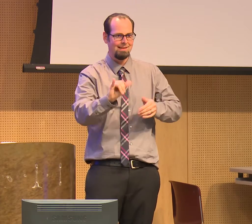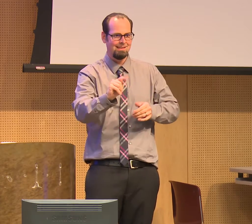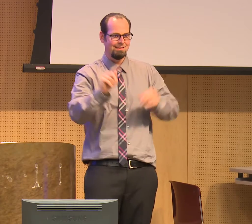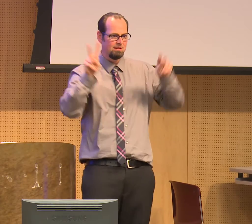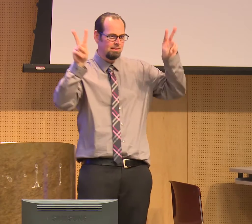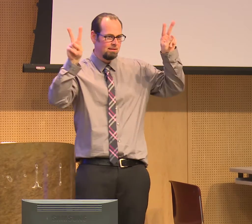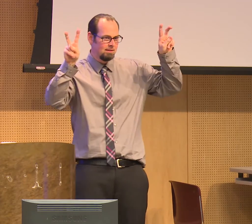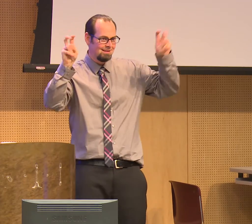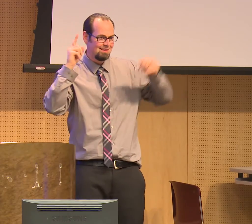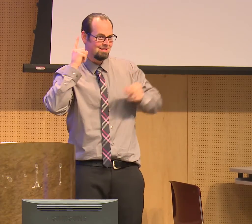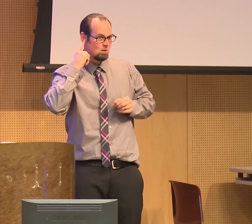tools sounded.